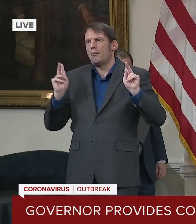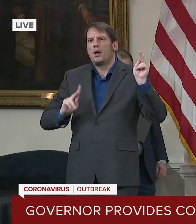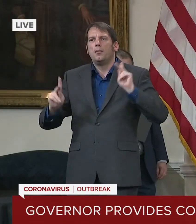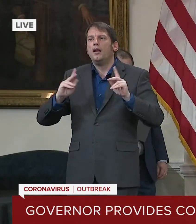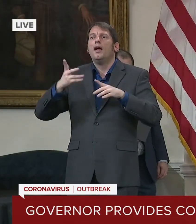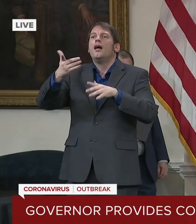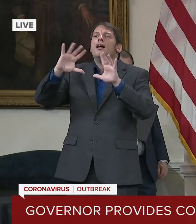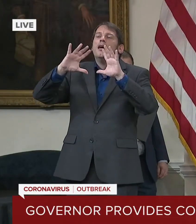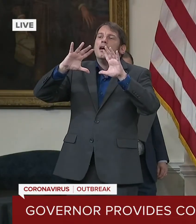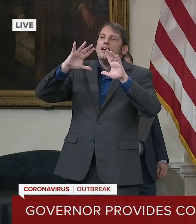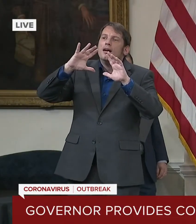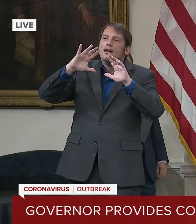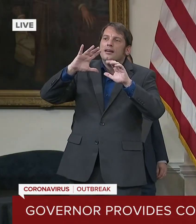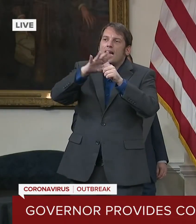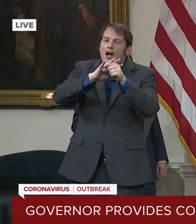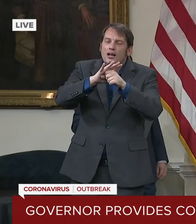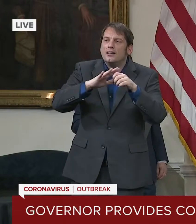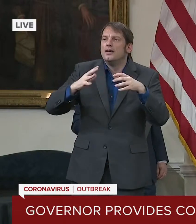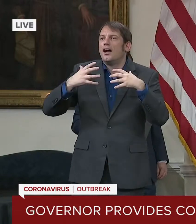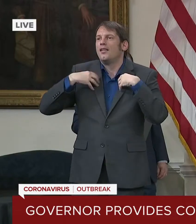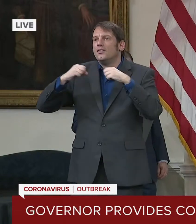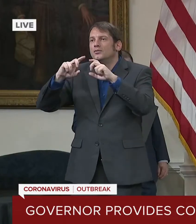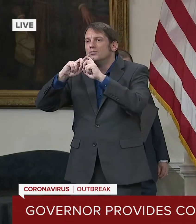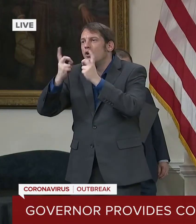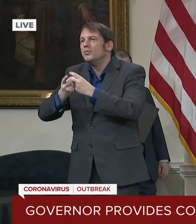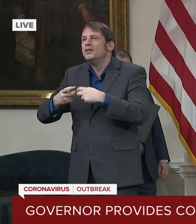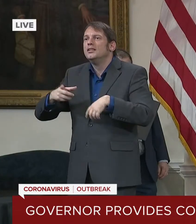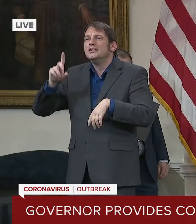the CDC and the federal government, both the Trump